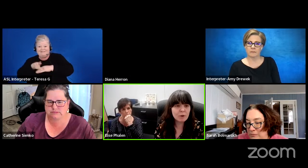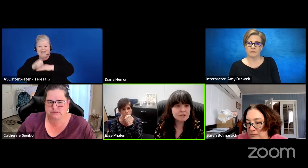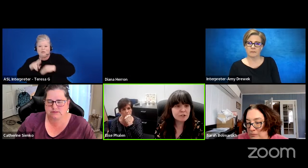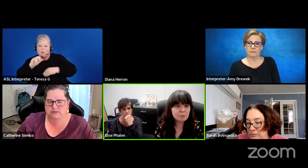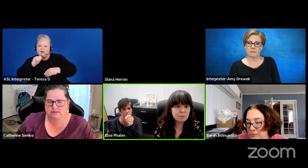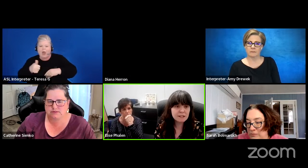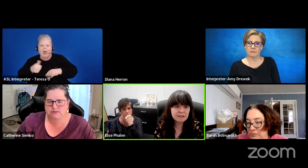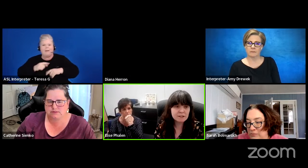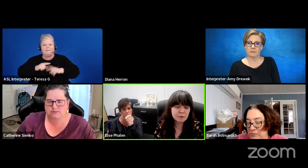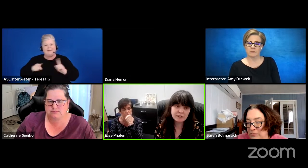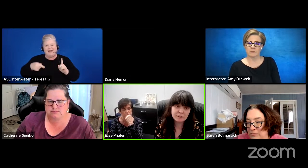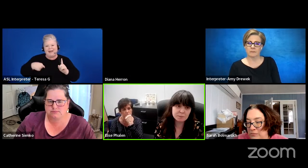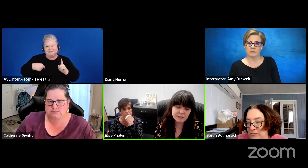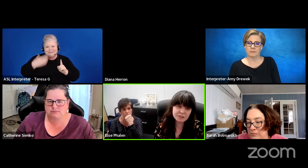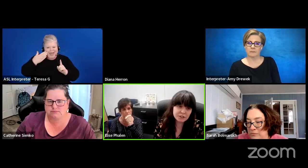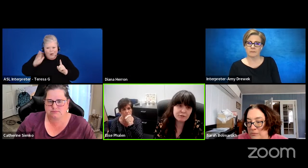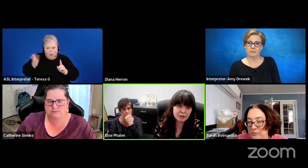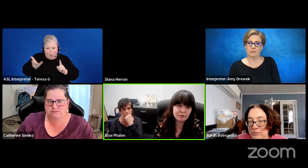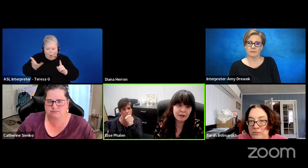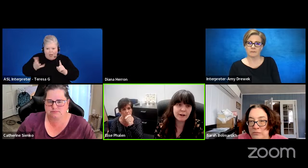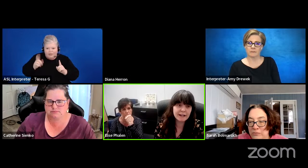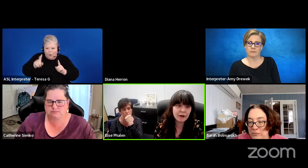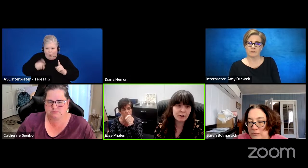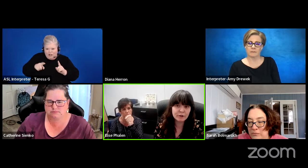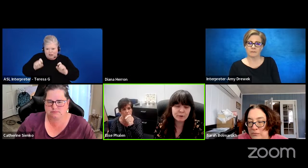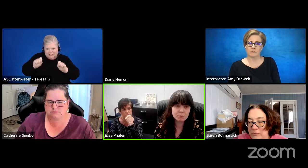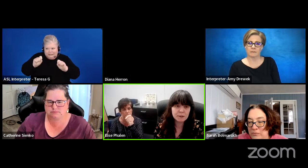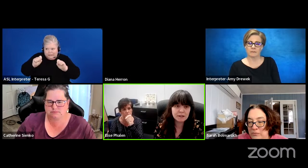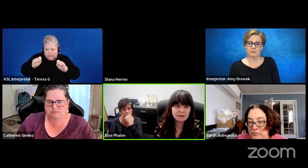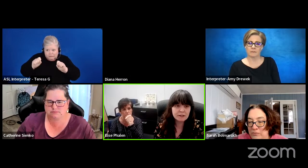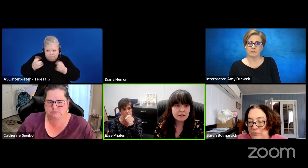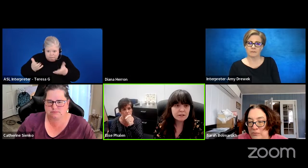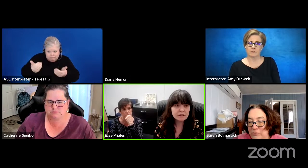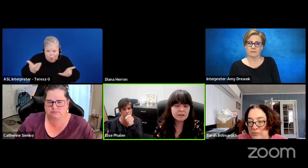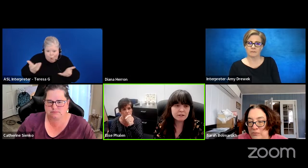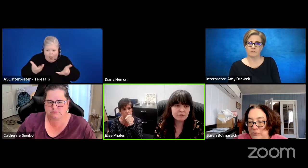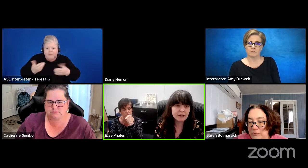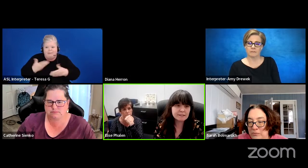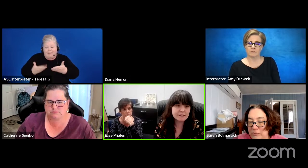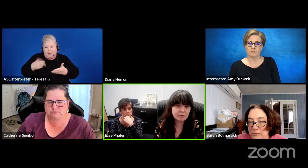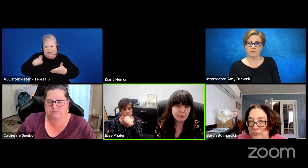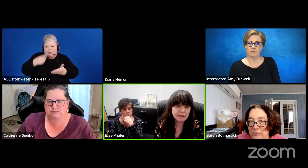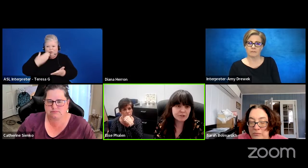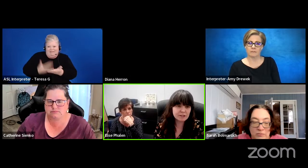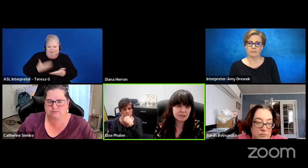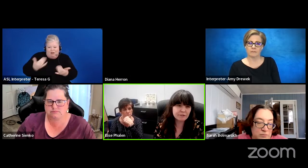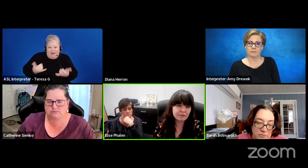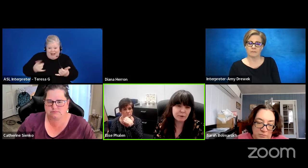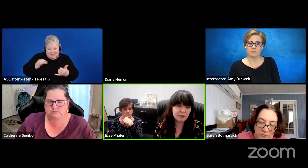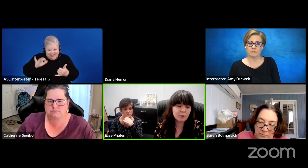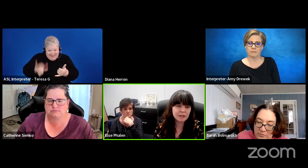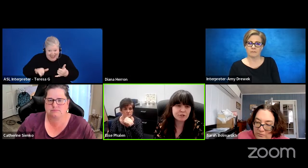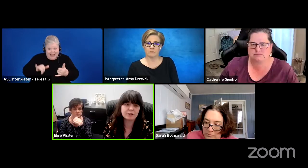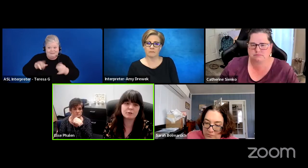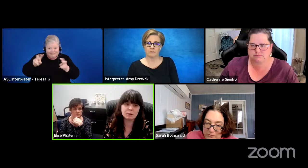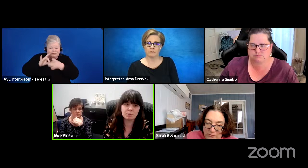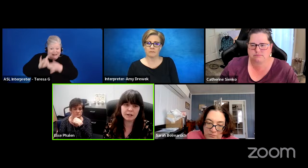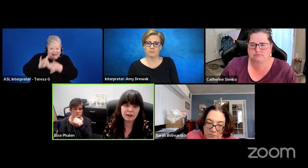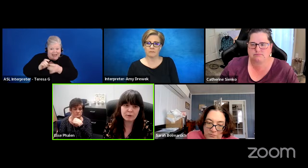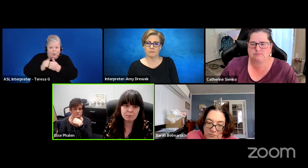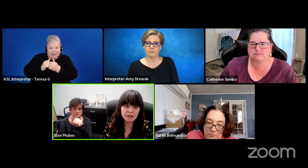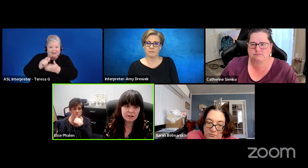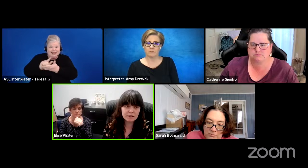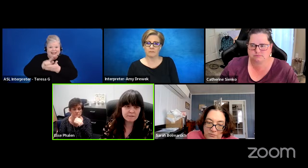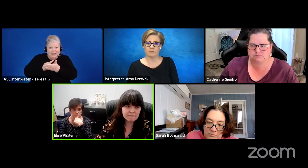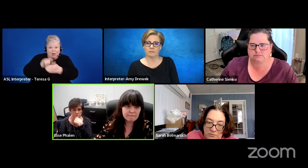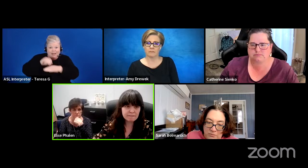what the question would be, because we could potentially verify right now if it would be legal advice, if we could just clarify what the question you'd be